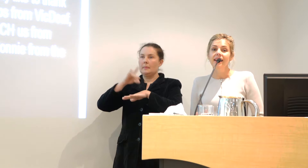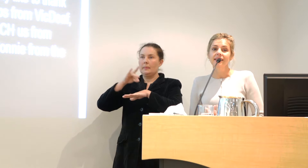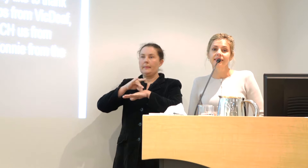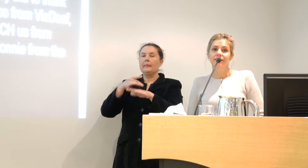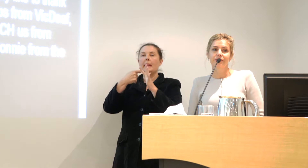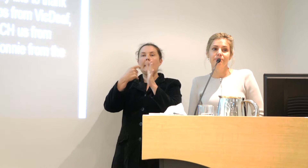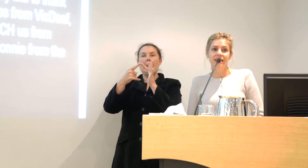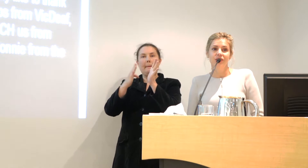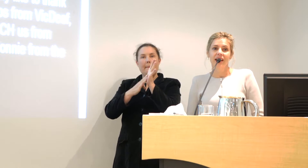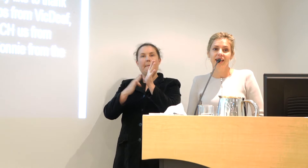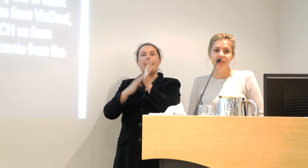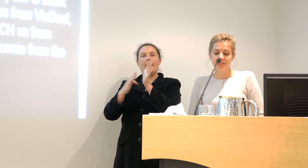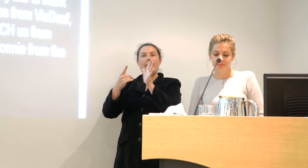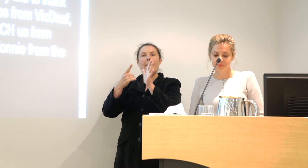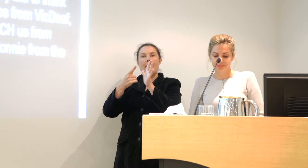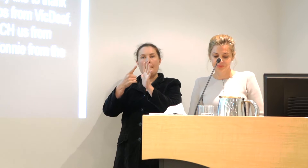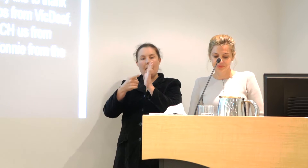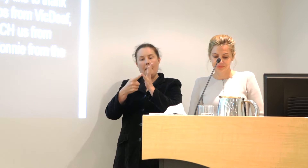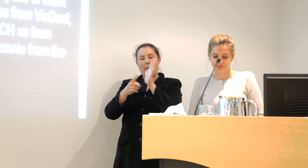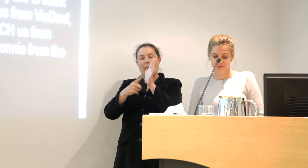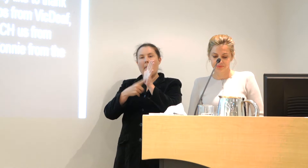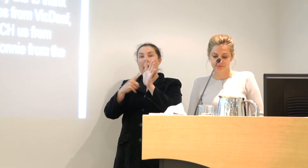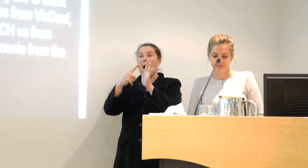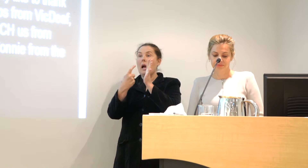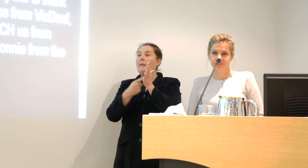Kim Muller from Bendigo Health,